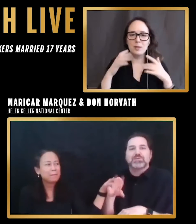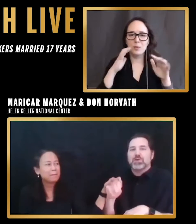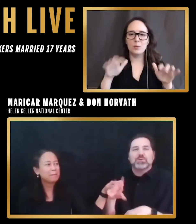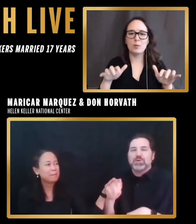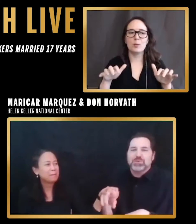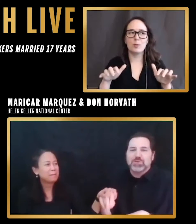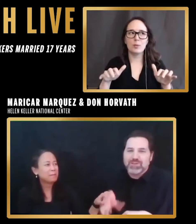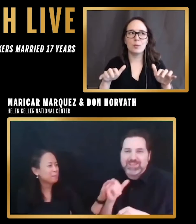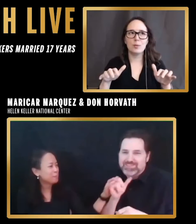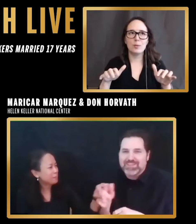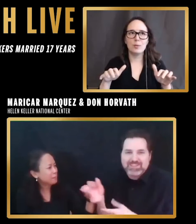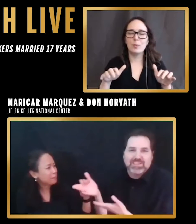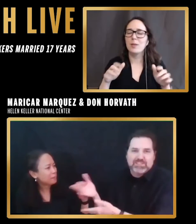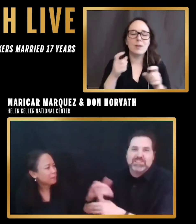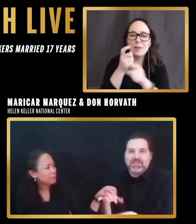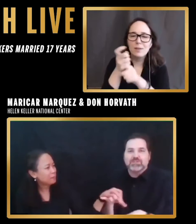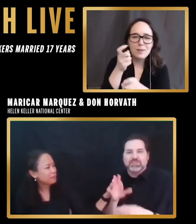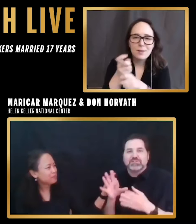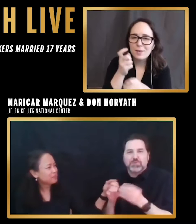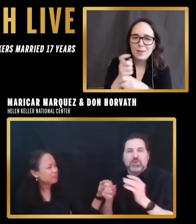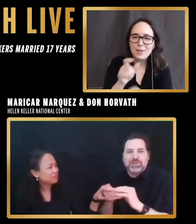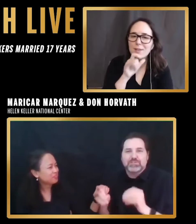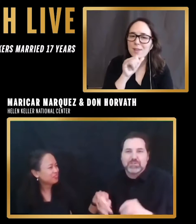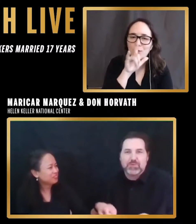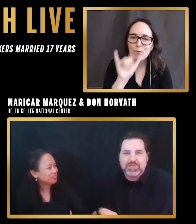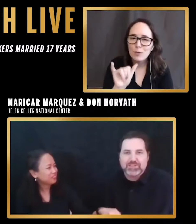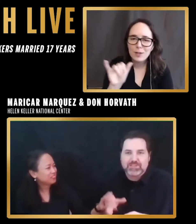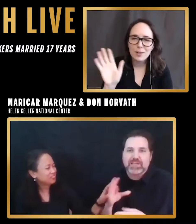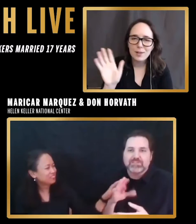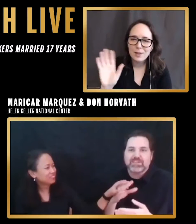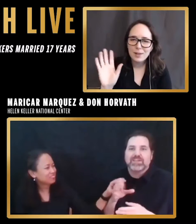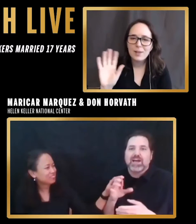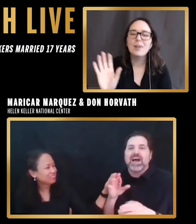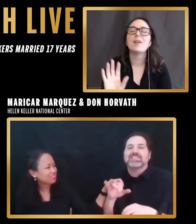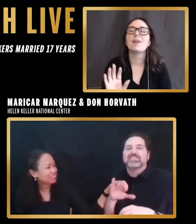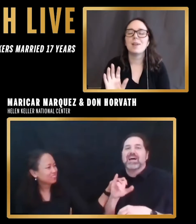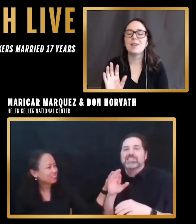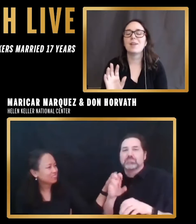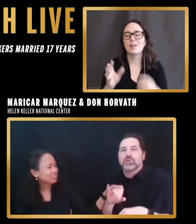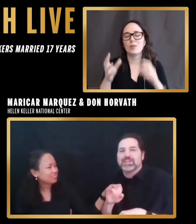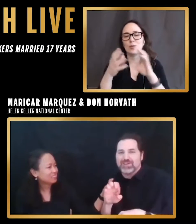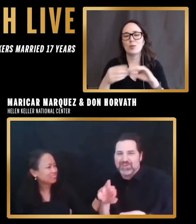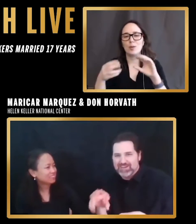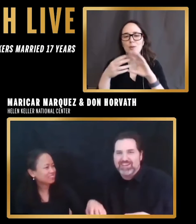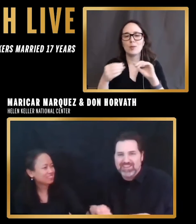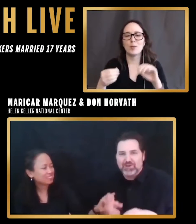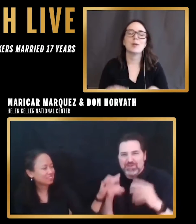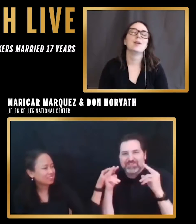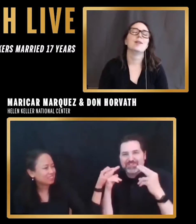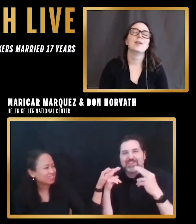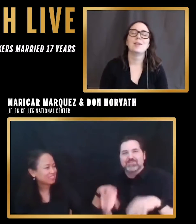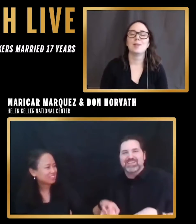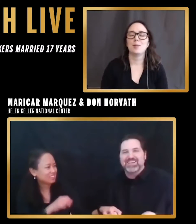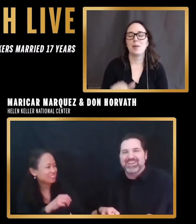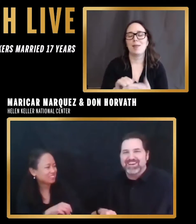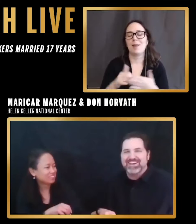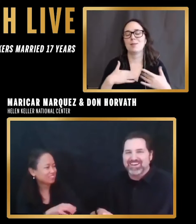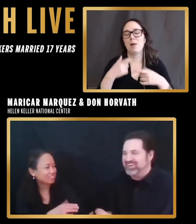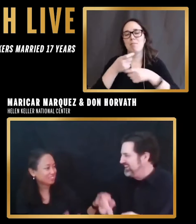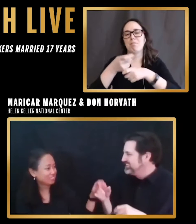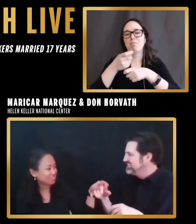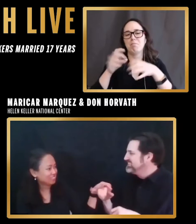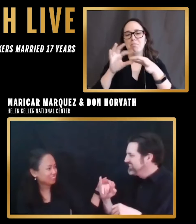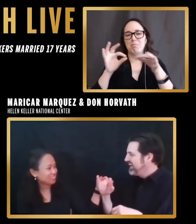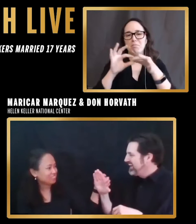oh, no, that's, and then she tells the story. So it's right. icebreaker. Right, that's a good icebreaker